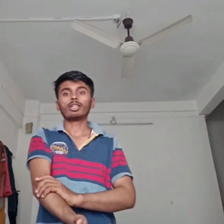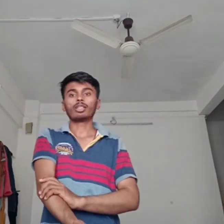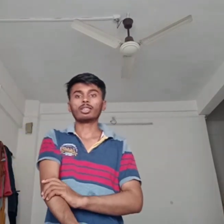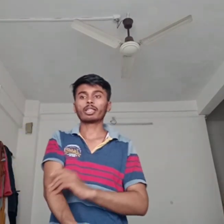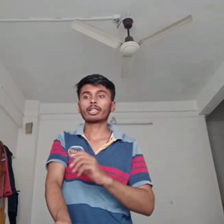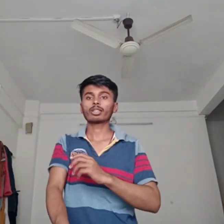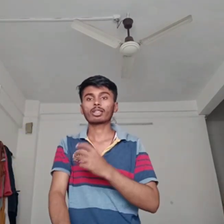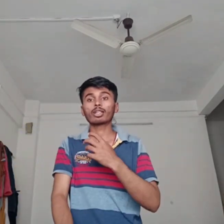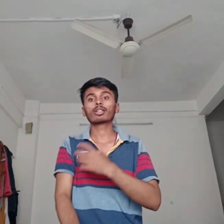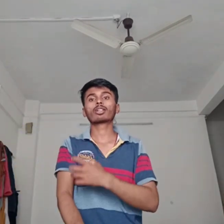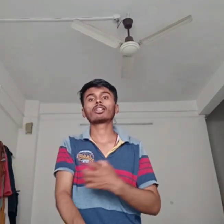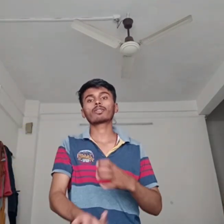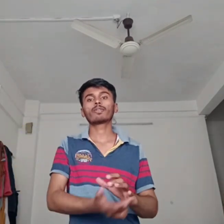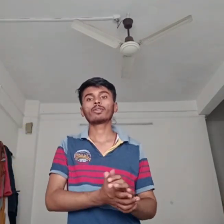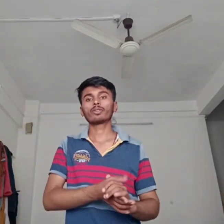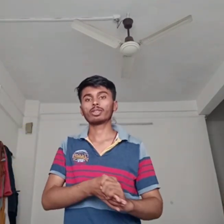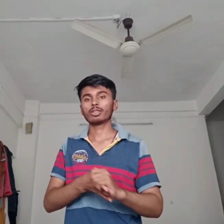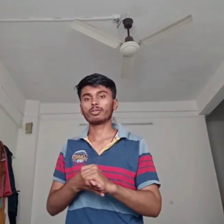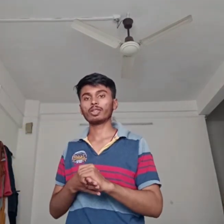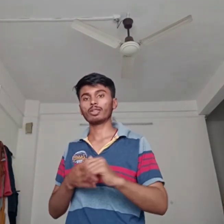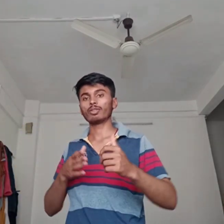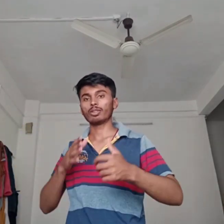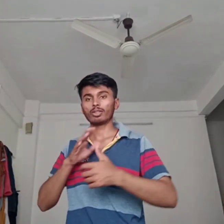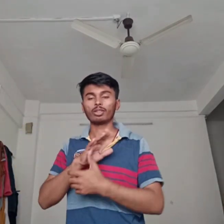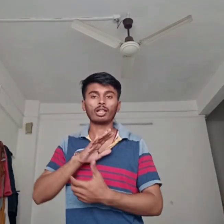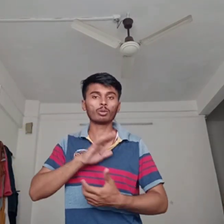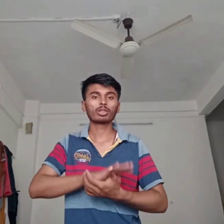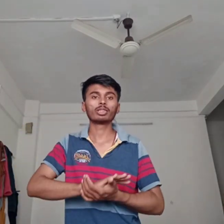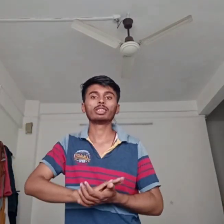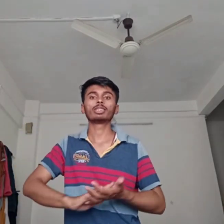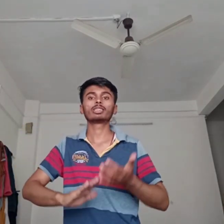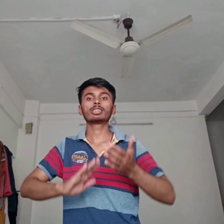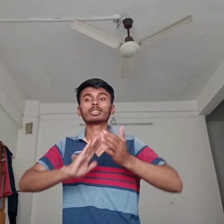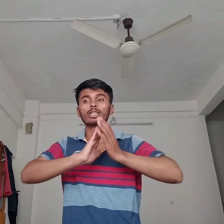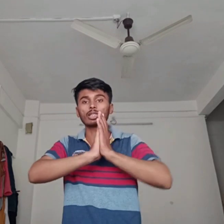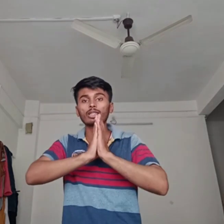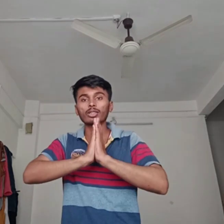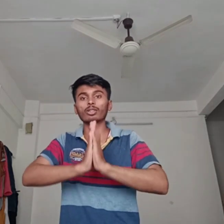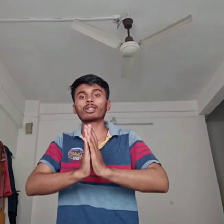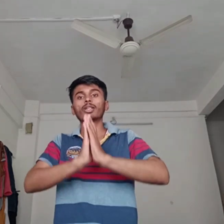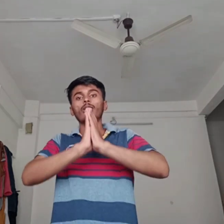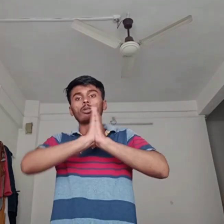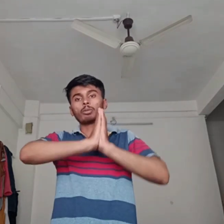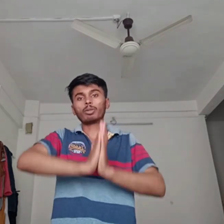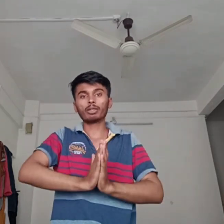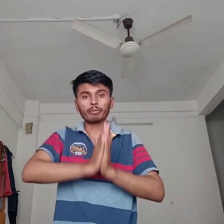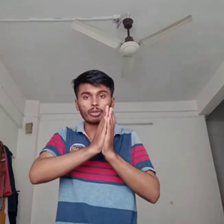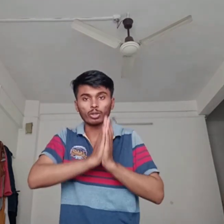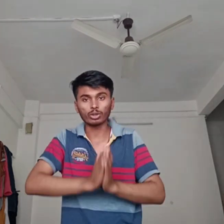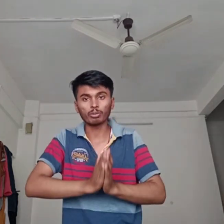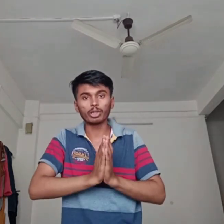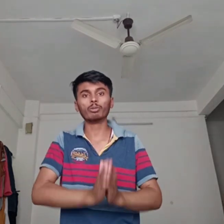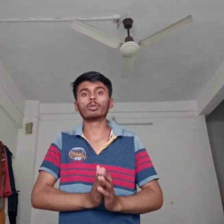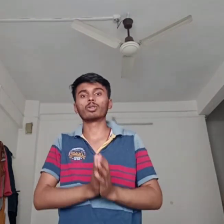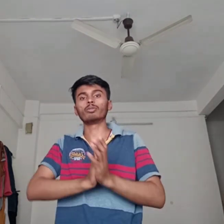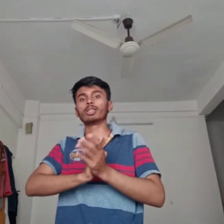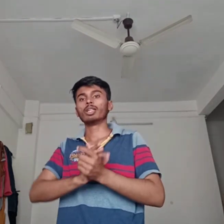the red color fluid will out. This is the red color of the blood because of the hemoglobin.